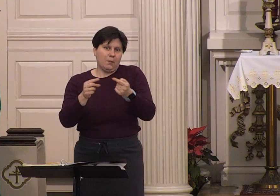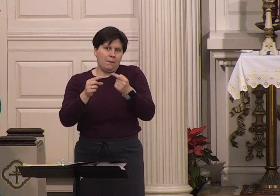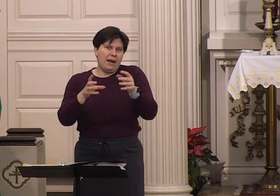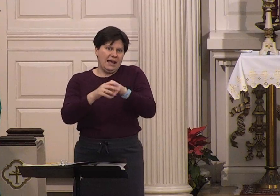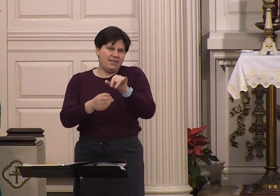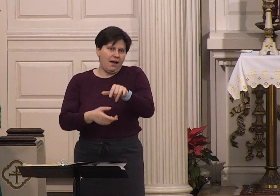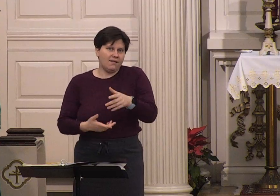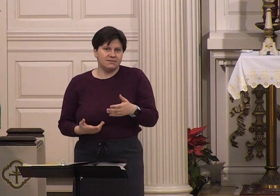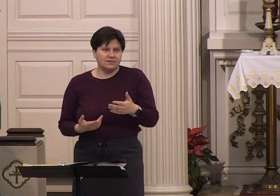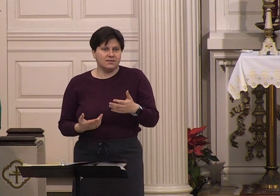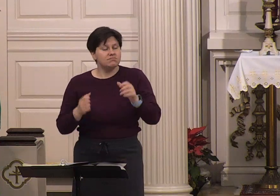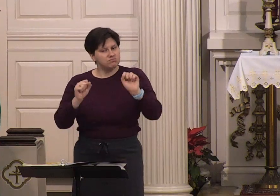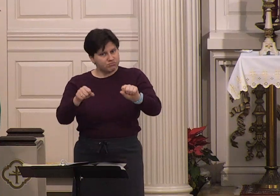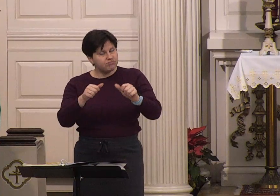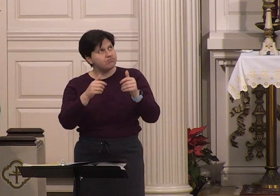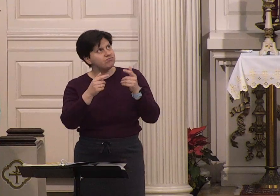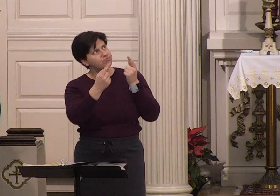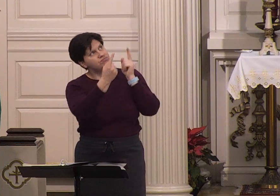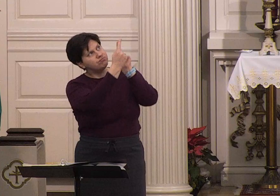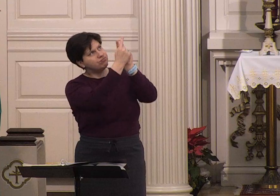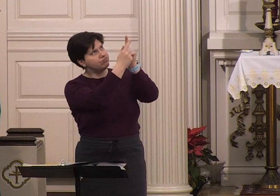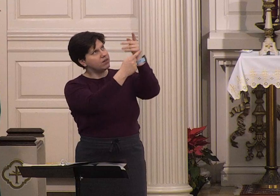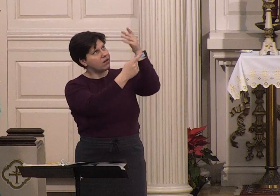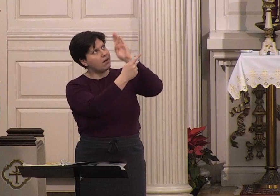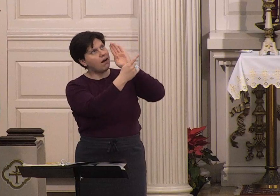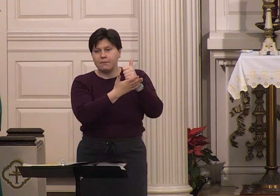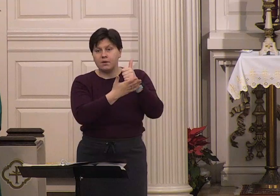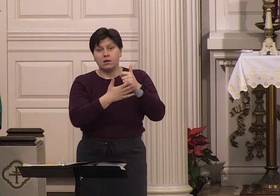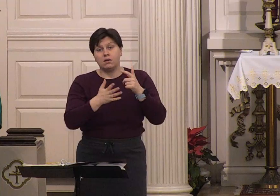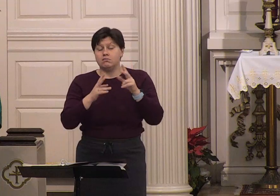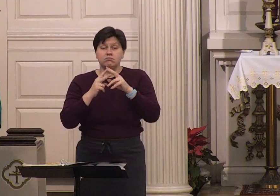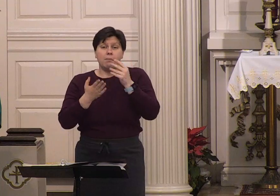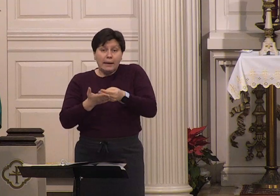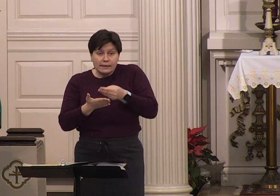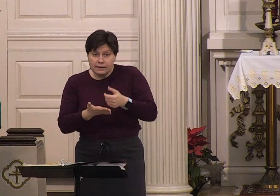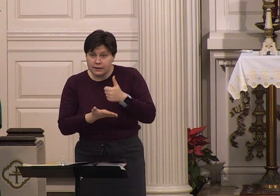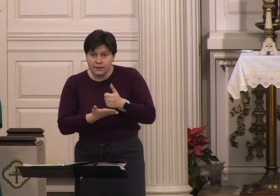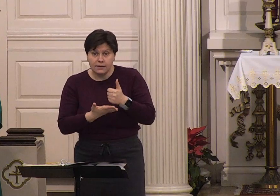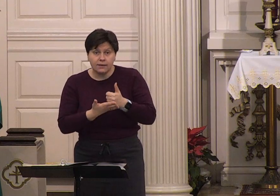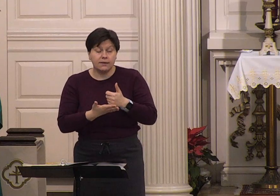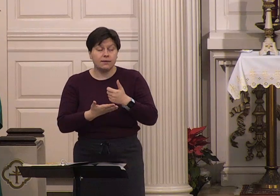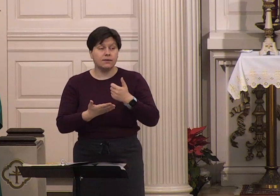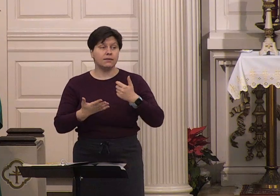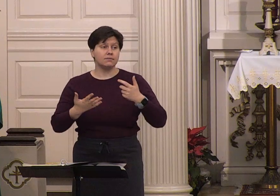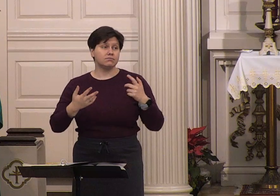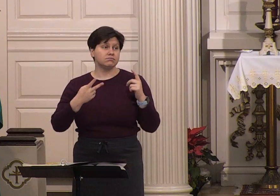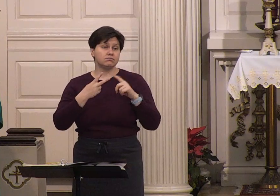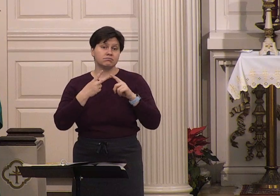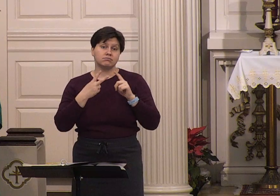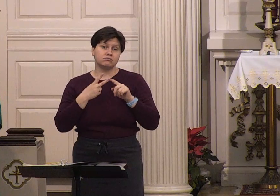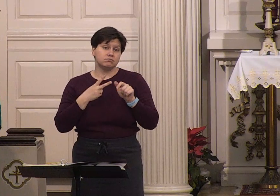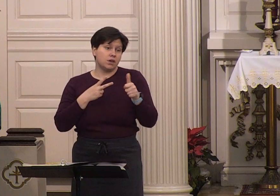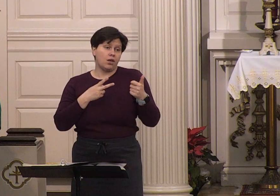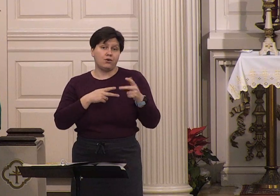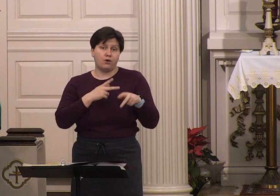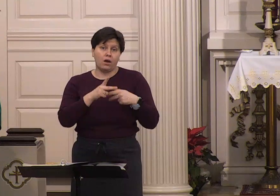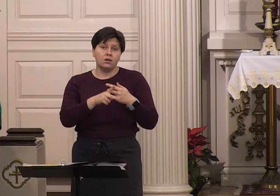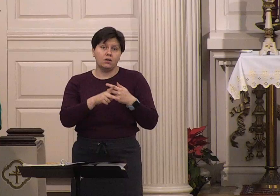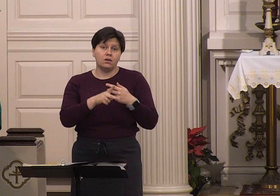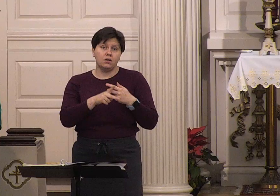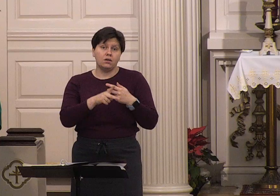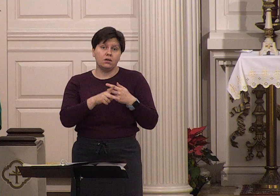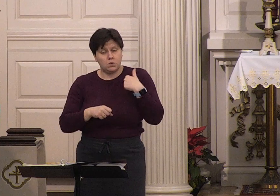to God and ask for help. It can be anything from money help to other forms of help that we need if we